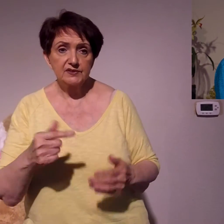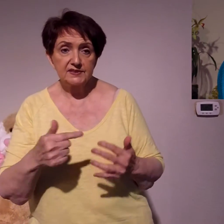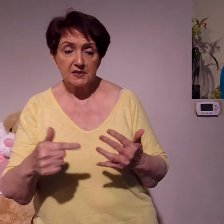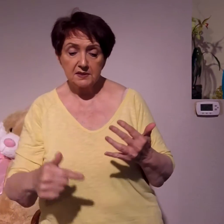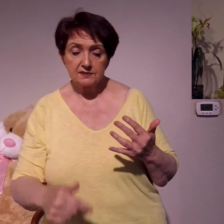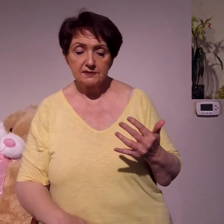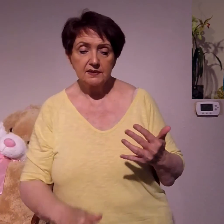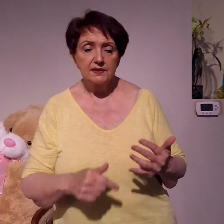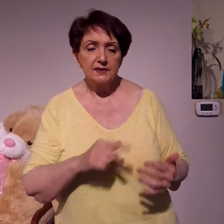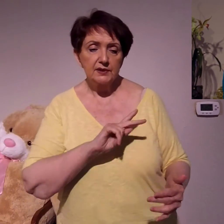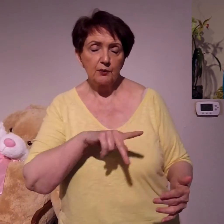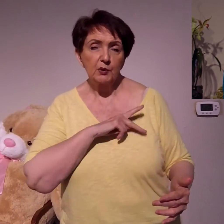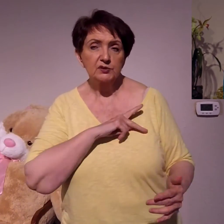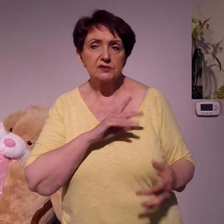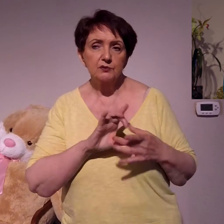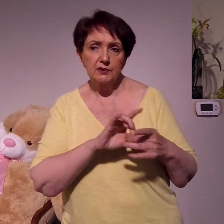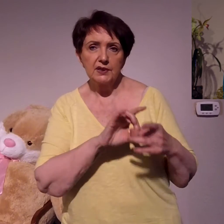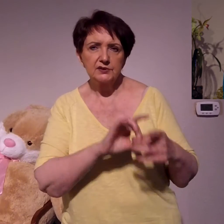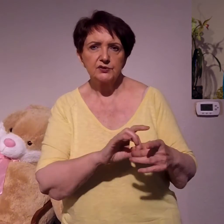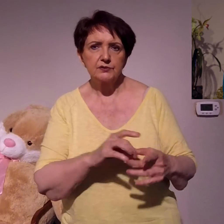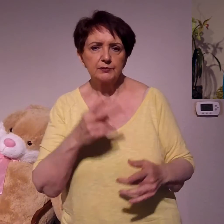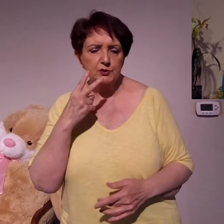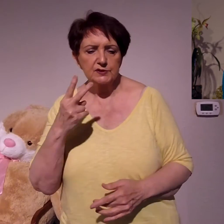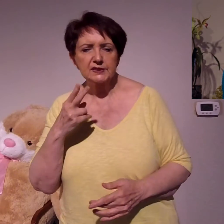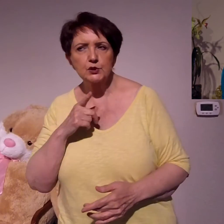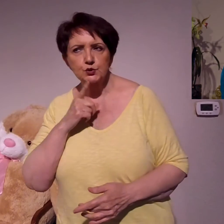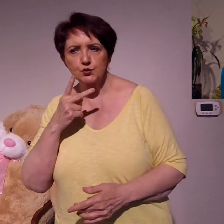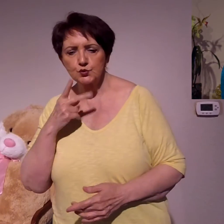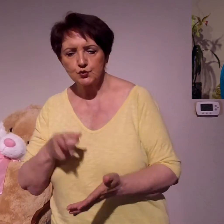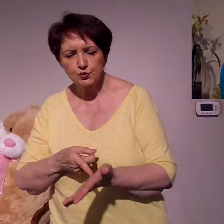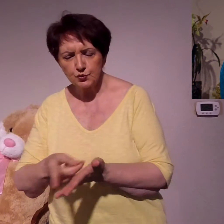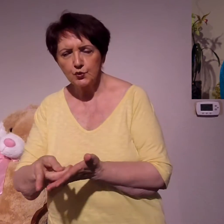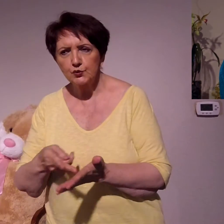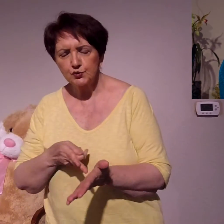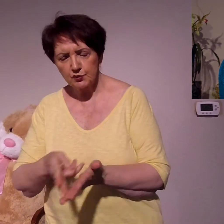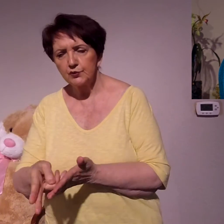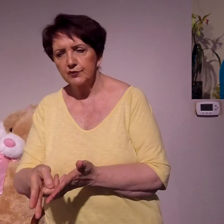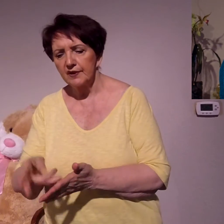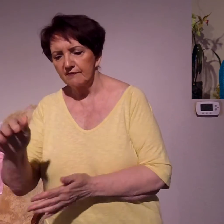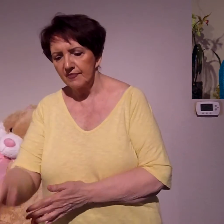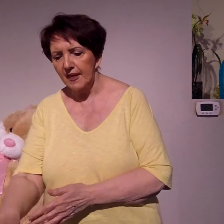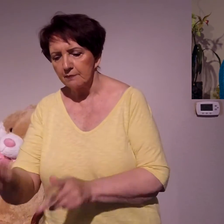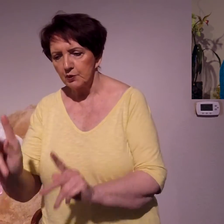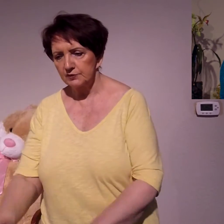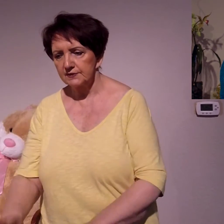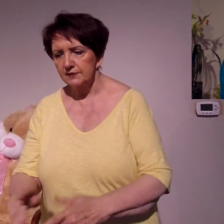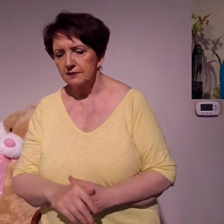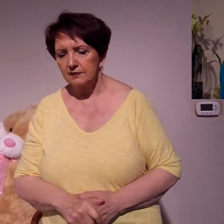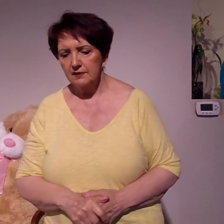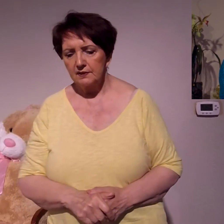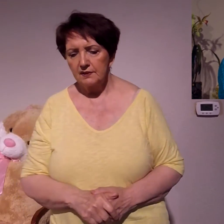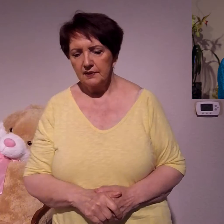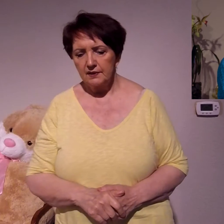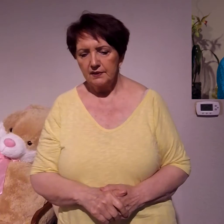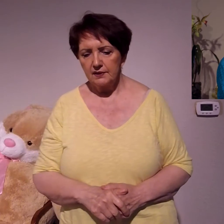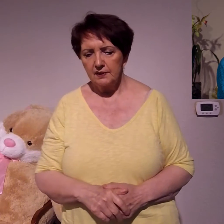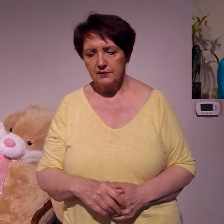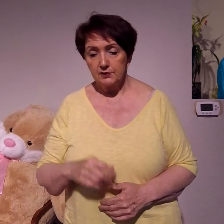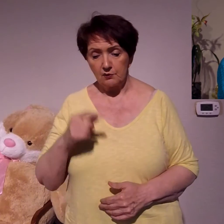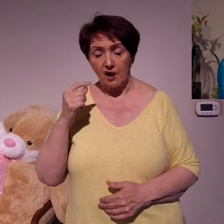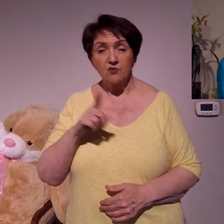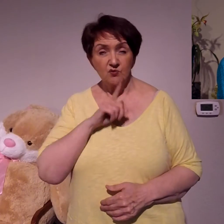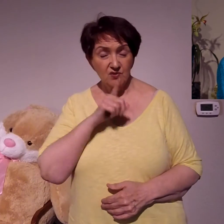taught, perspectives of our own. And I think if this country in particular right now would become a big dialogue